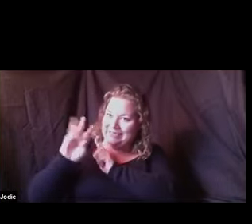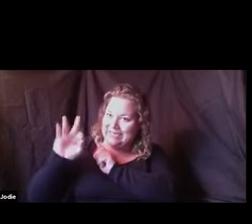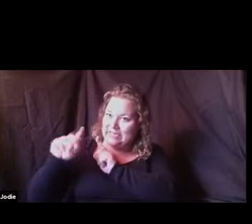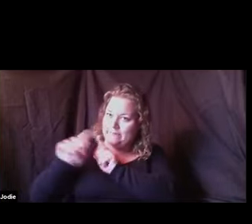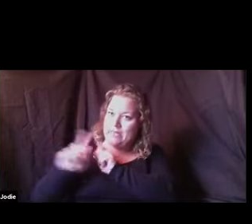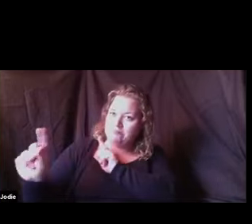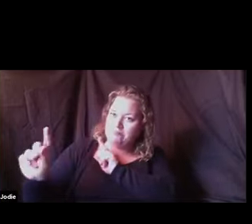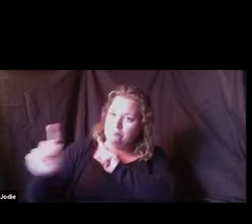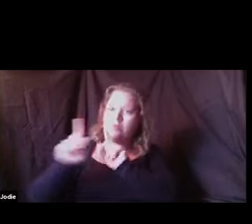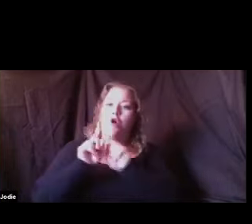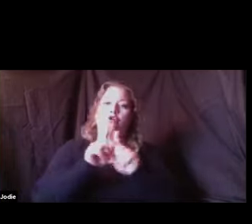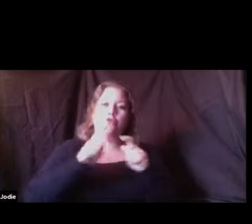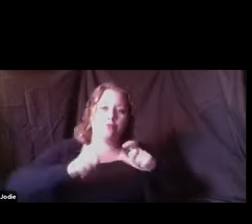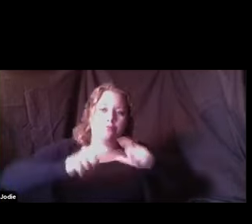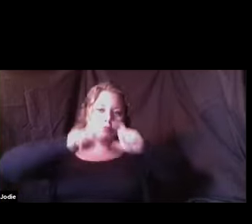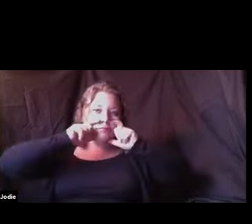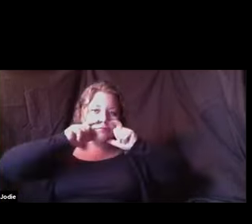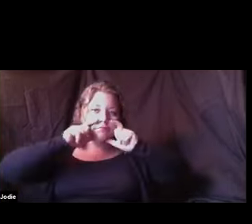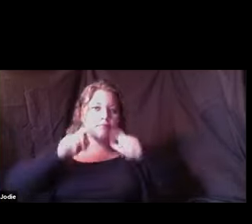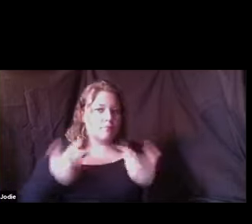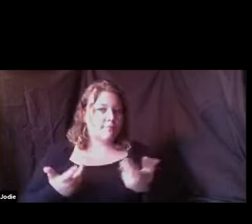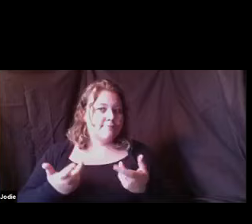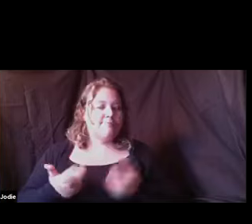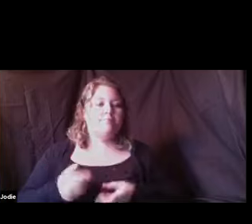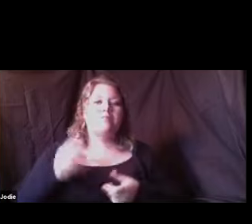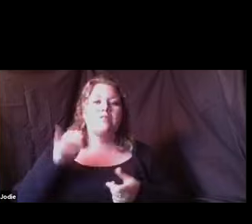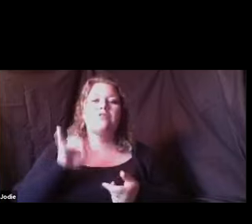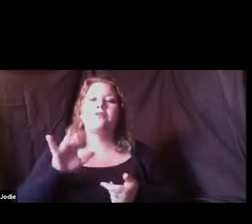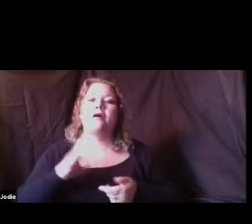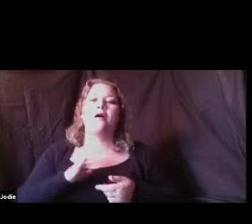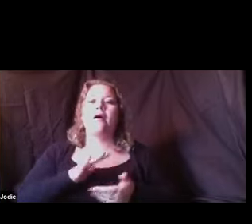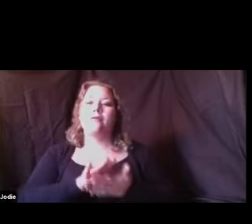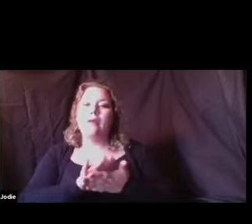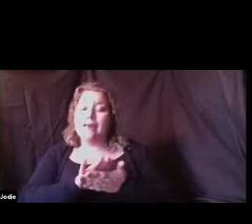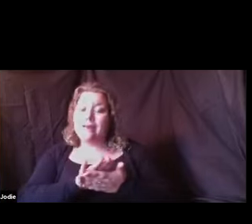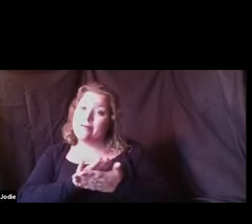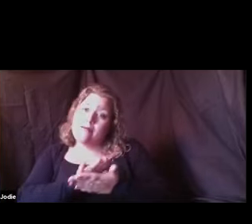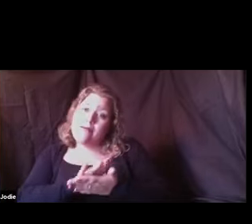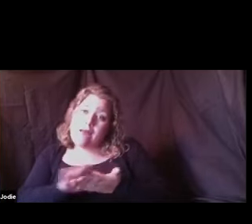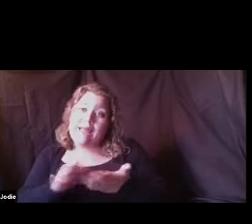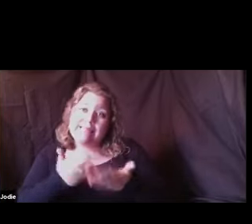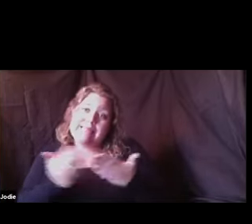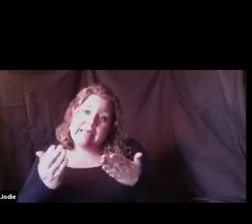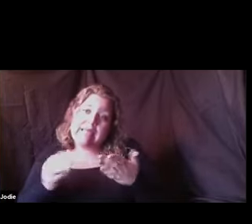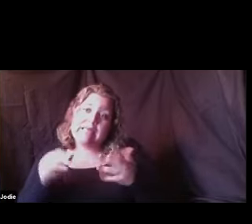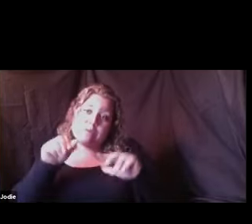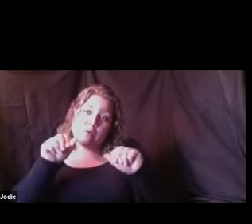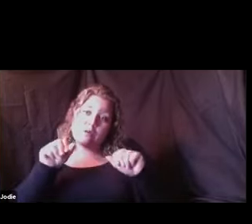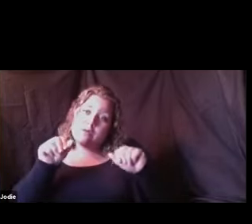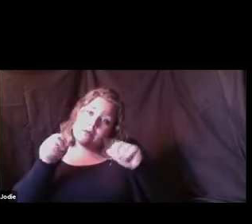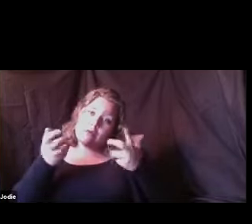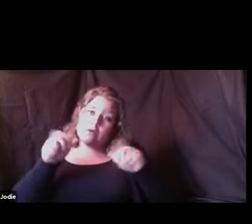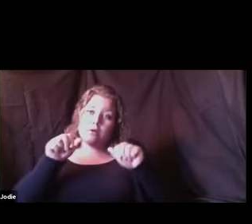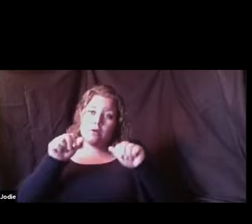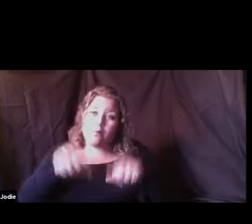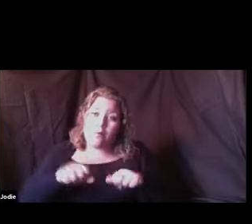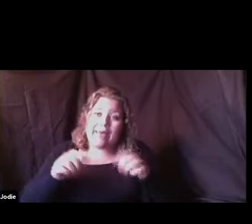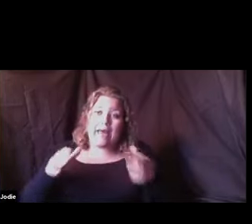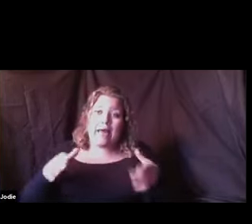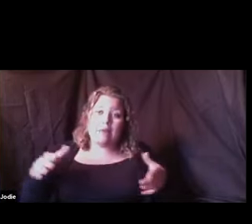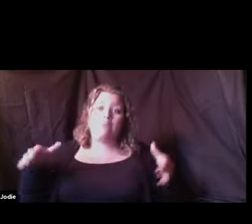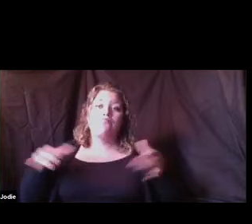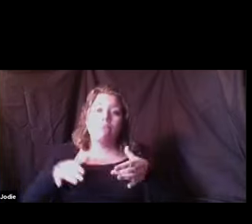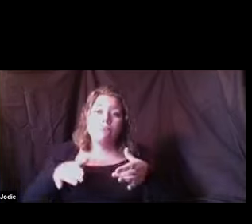previously described. So again, these are some nice things that we can not be as